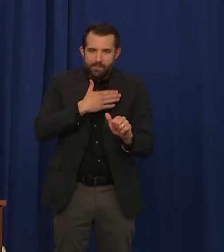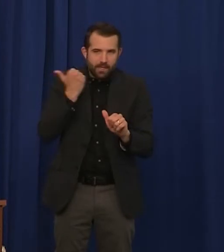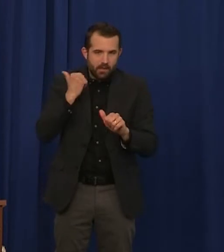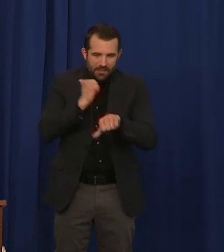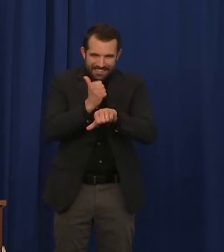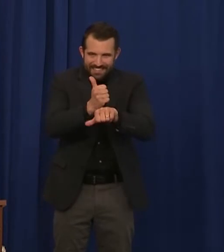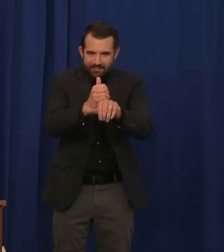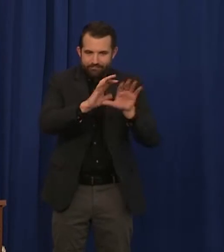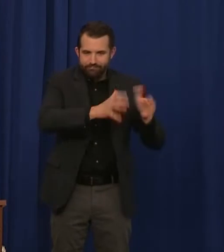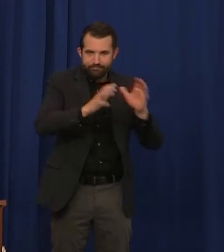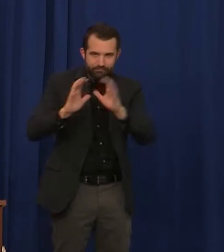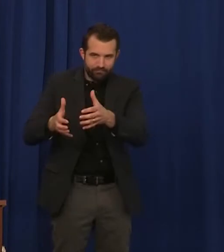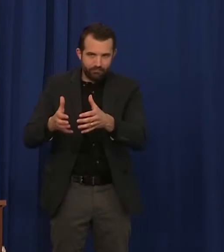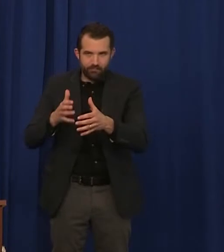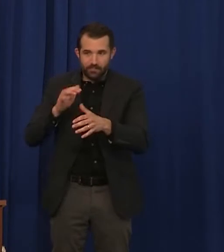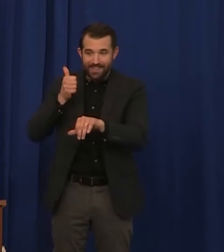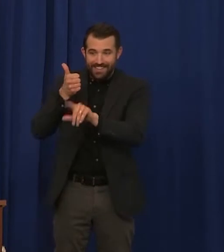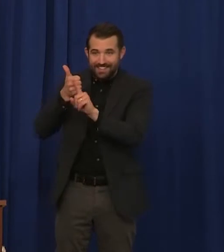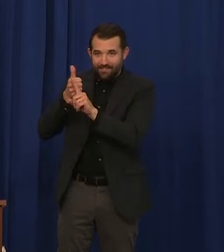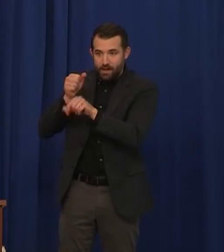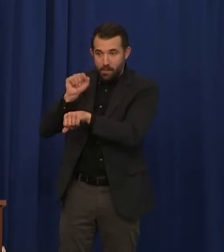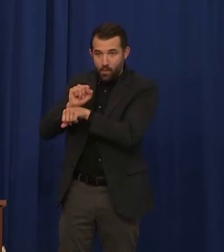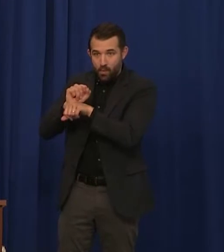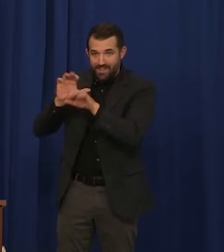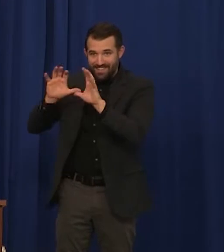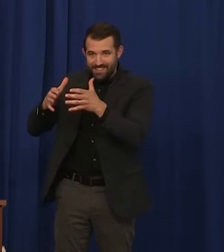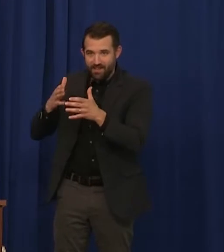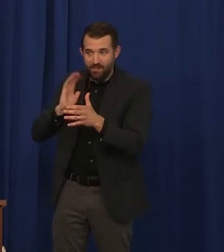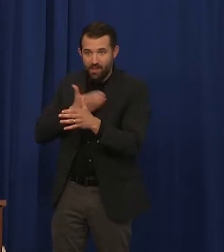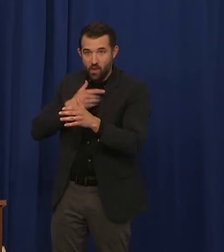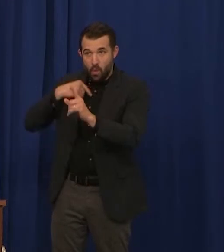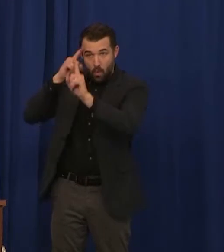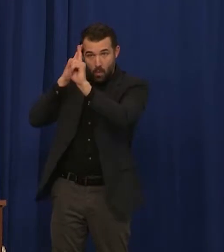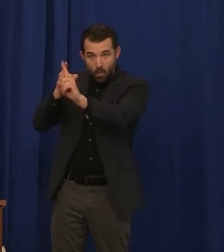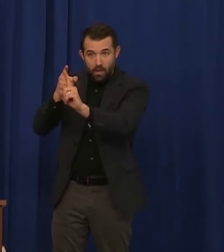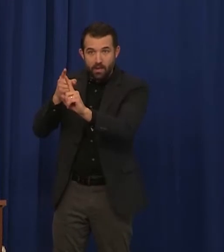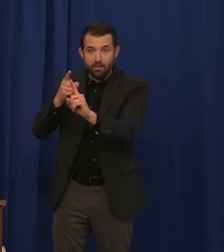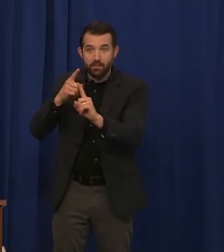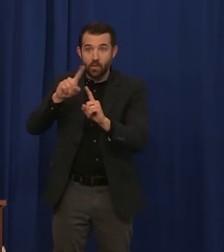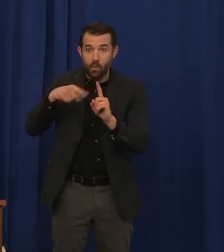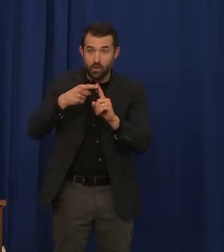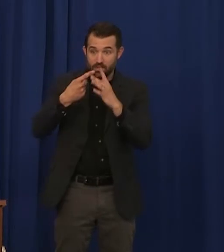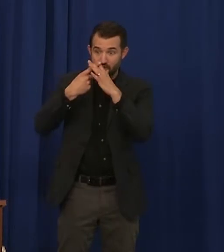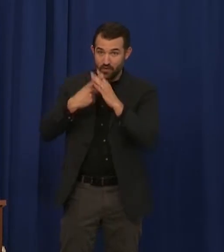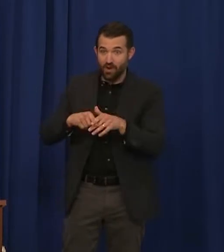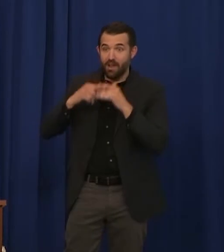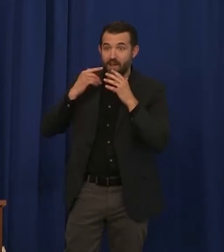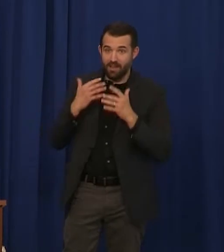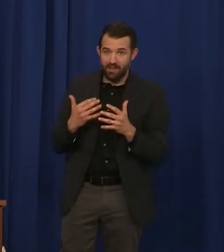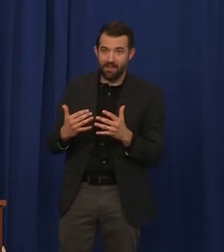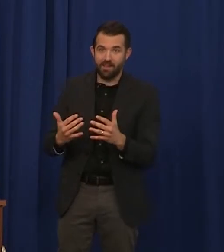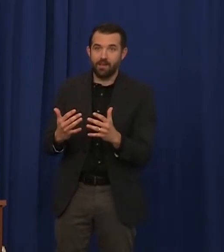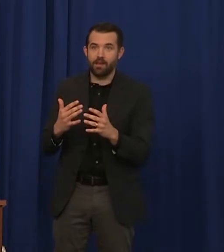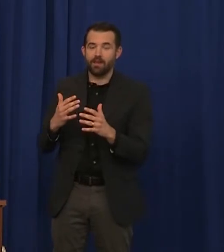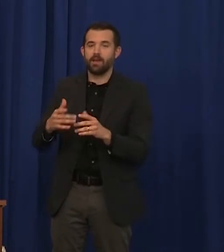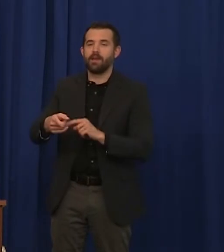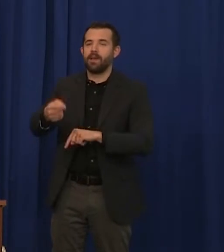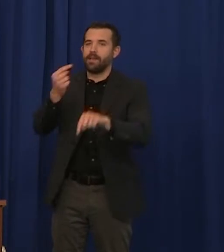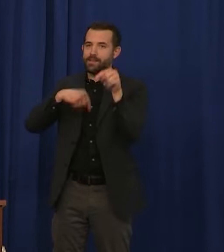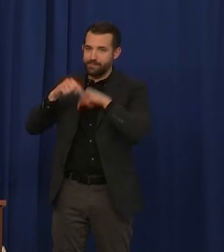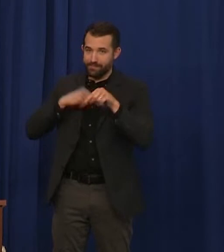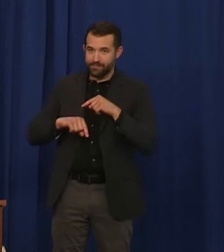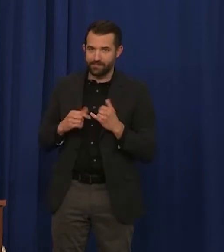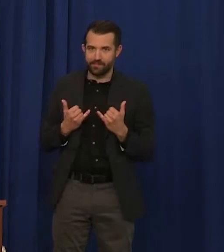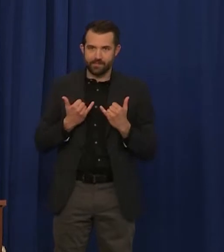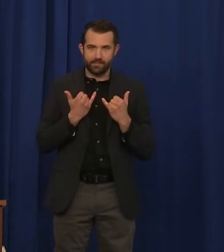is that once we roll this out, typically unemployment insurance, it takes 10 days to 2 weeks before someone would be